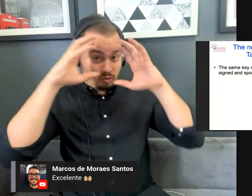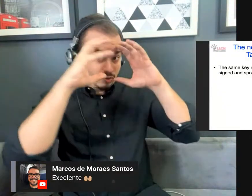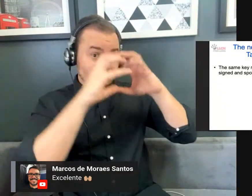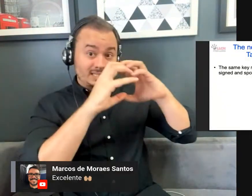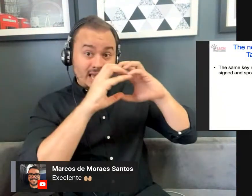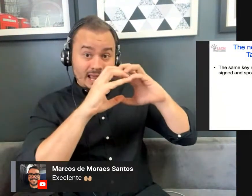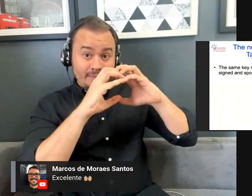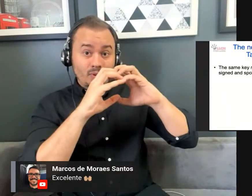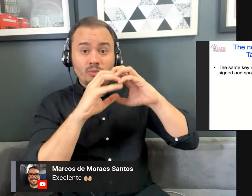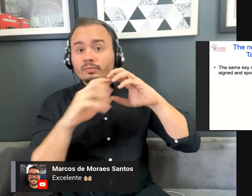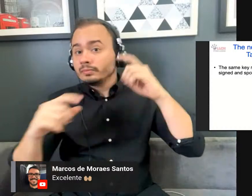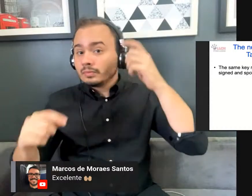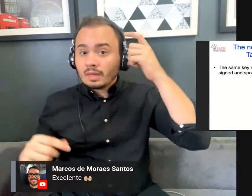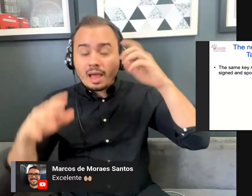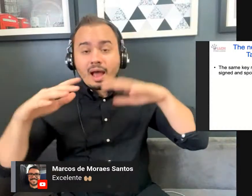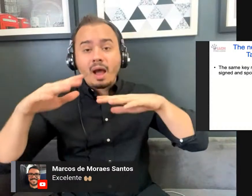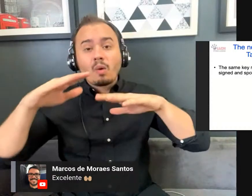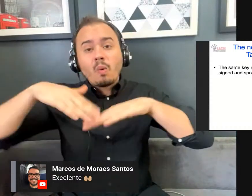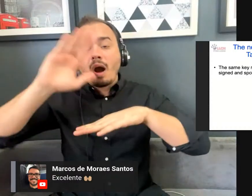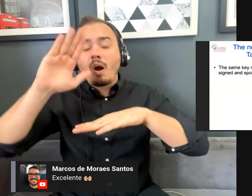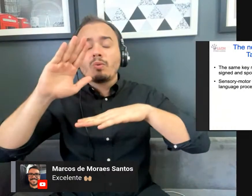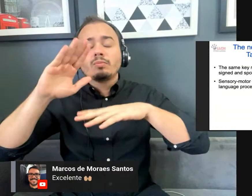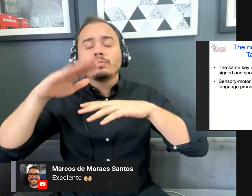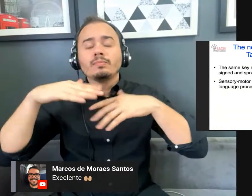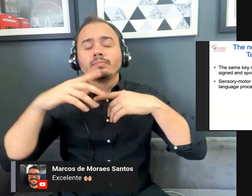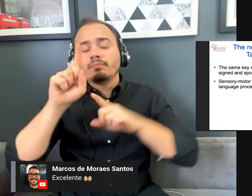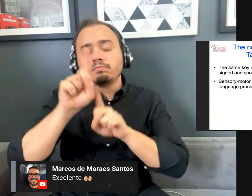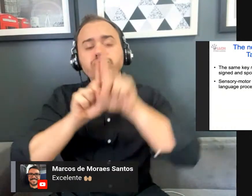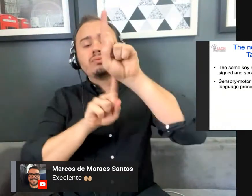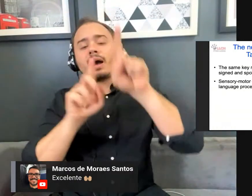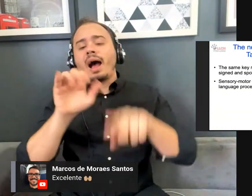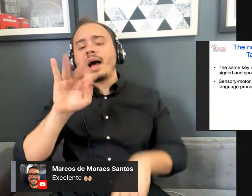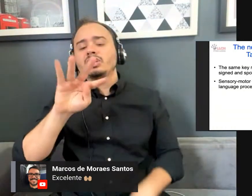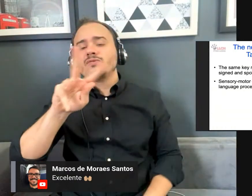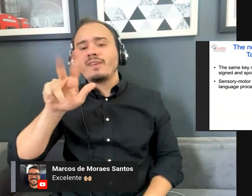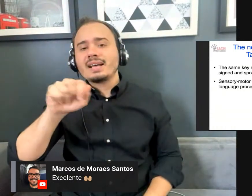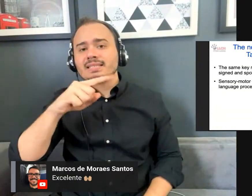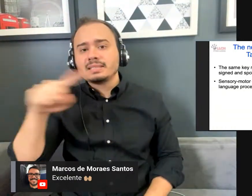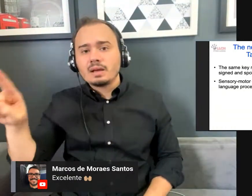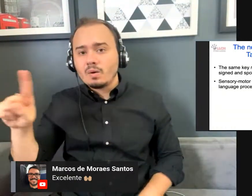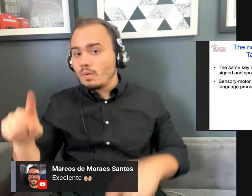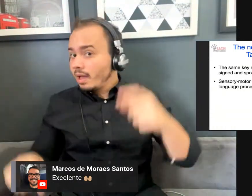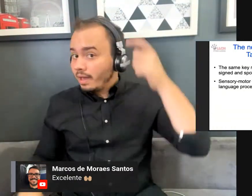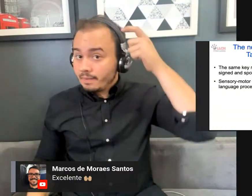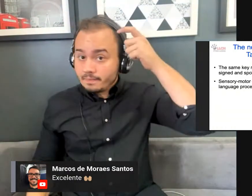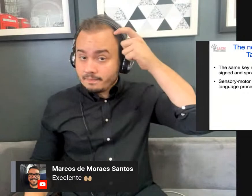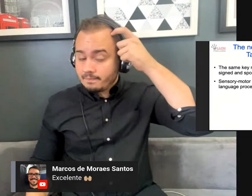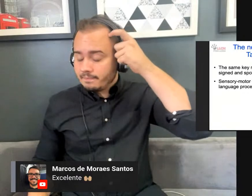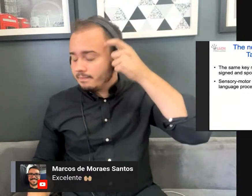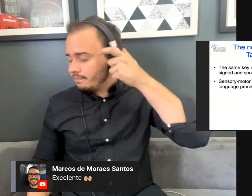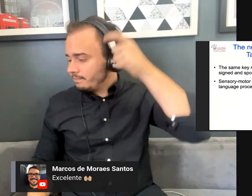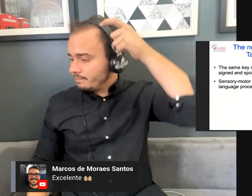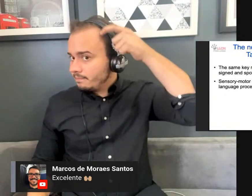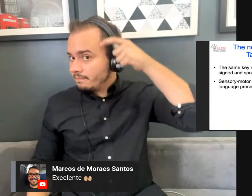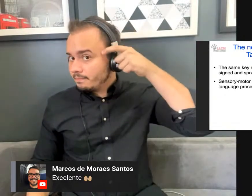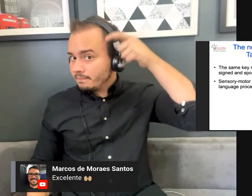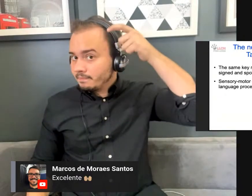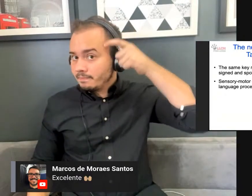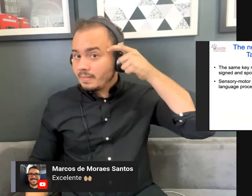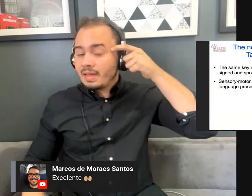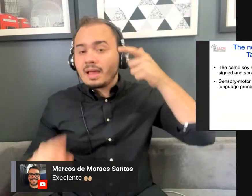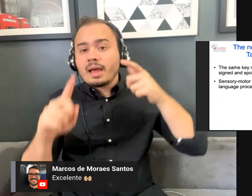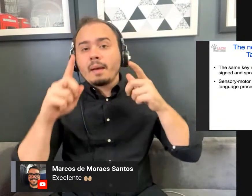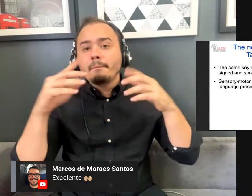for sign and spoken languages for production and comprehension. We do see that sensory motor differences can impact